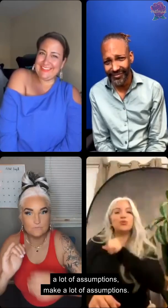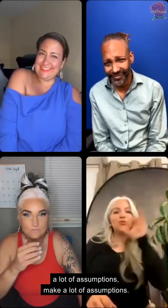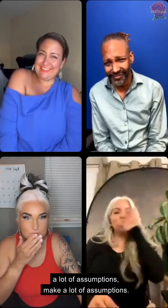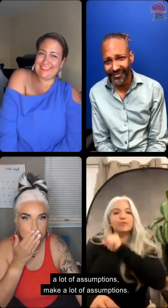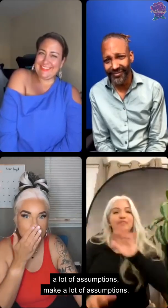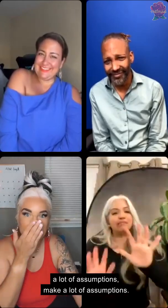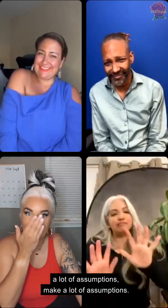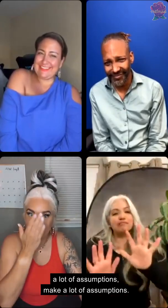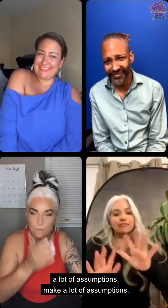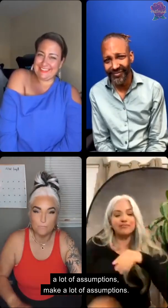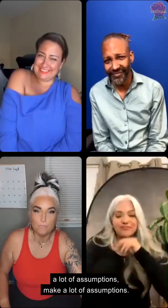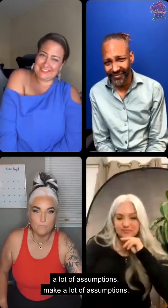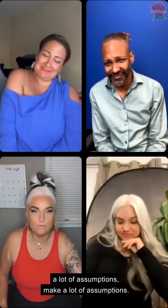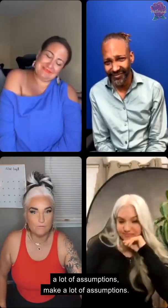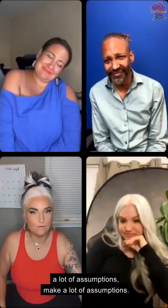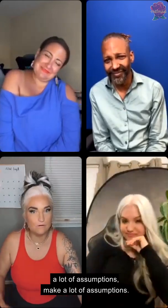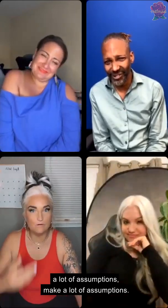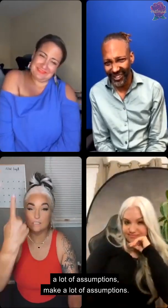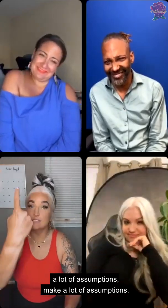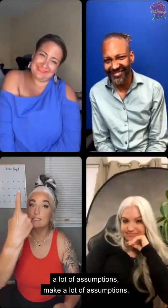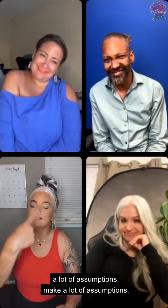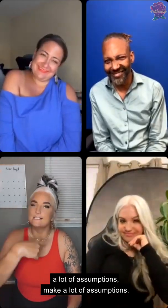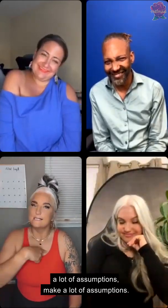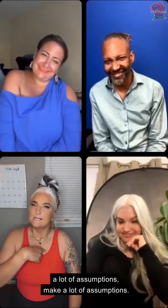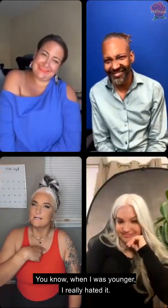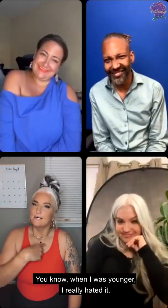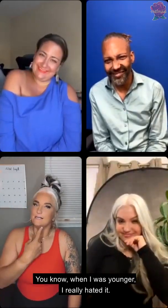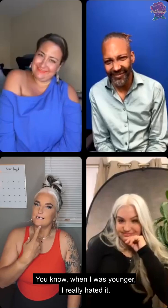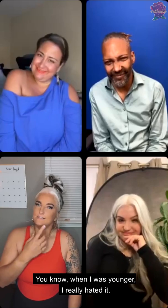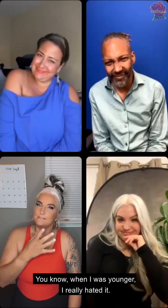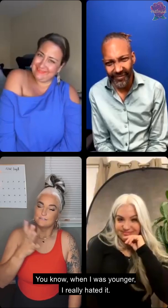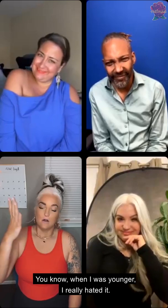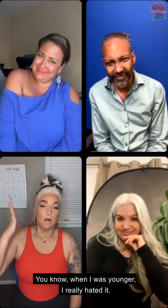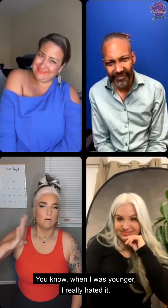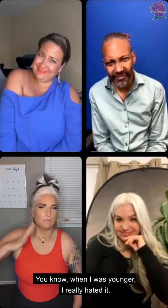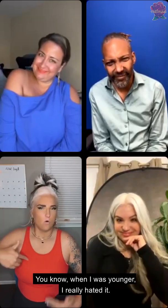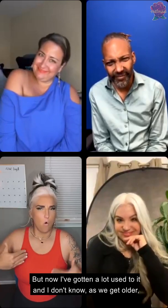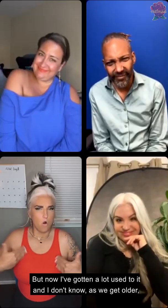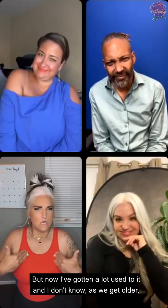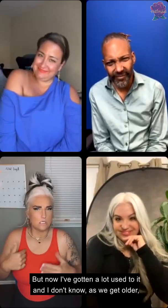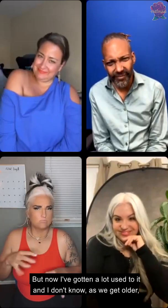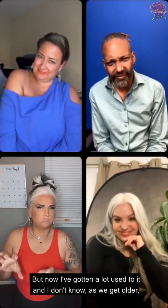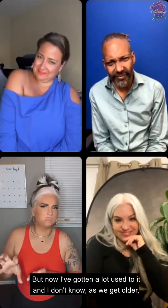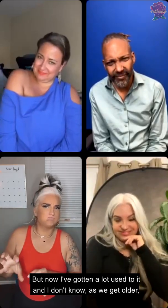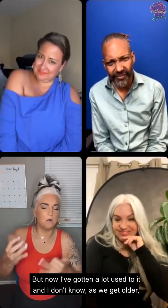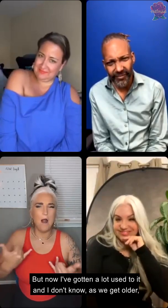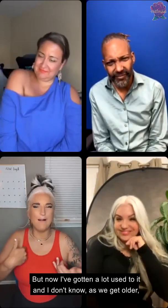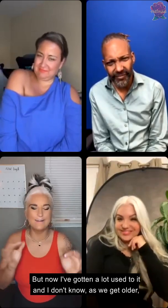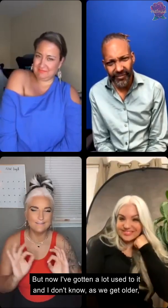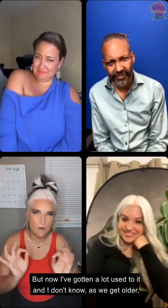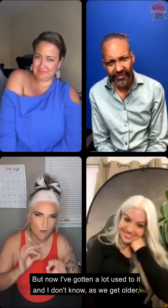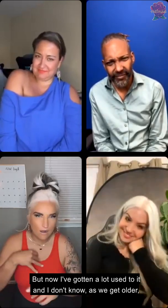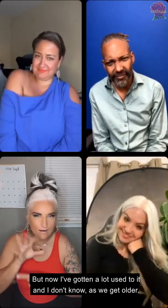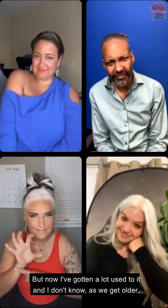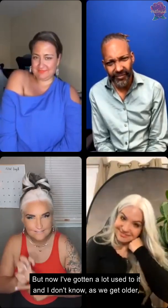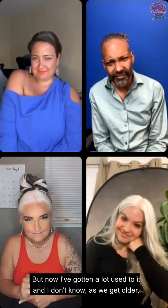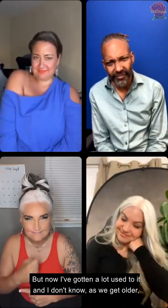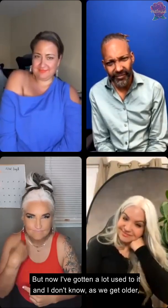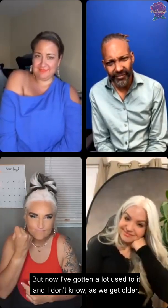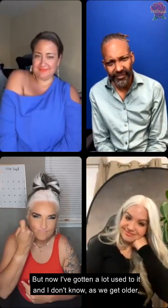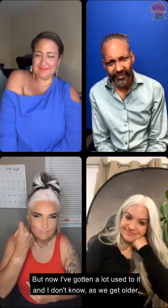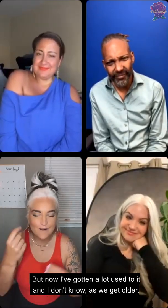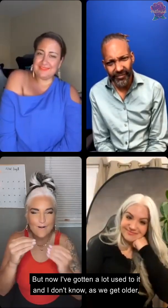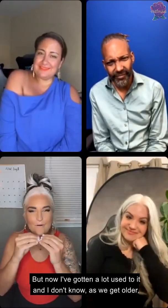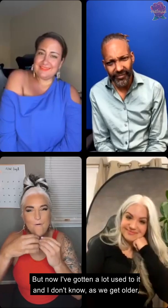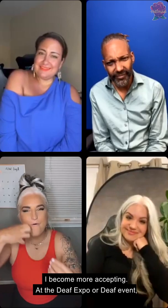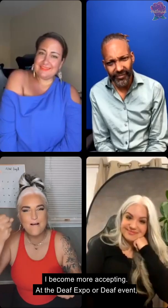lot of assumptions. Make a lot of assumptions. When I was younger, I really hated it, but now I've gotten a lot used to it,